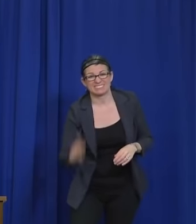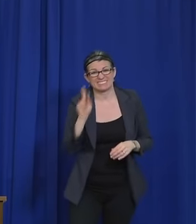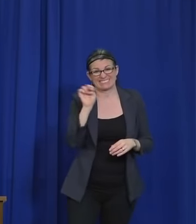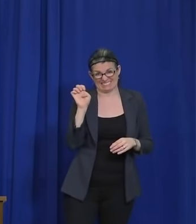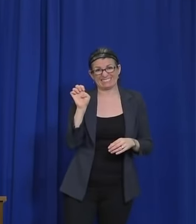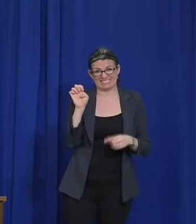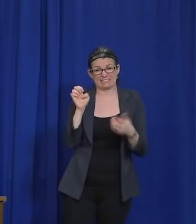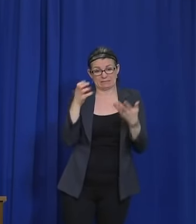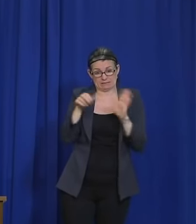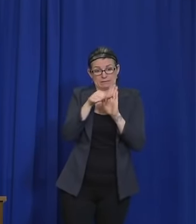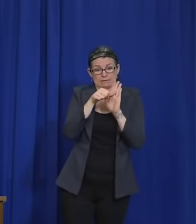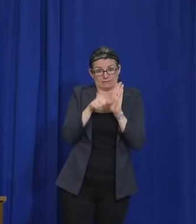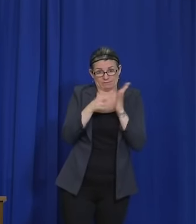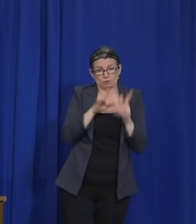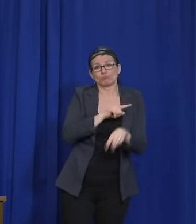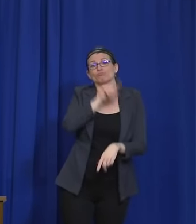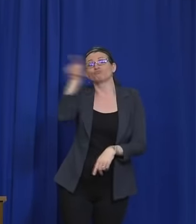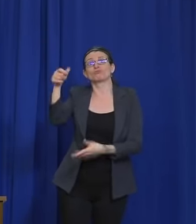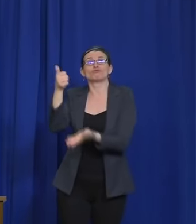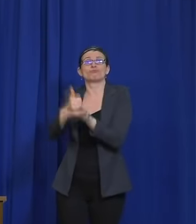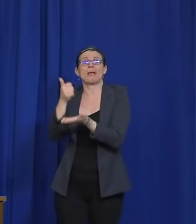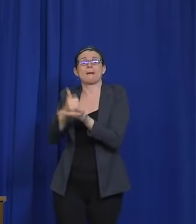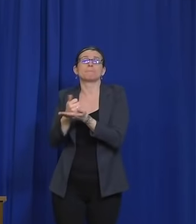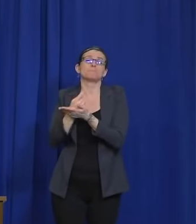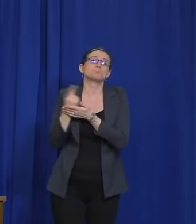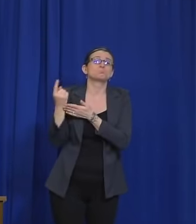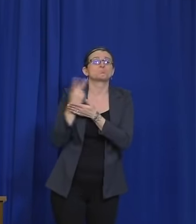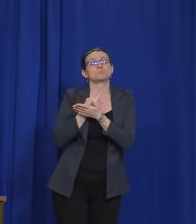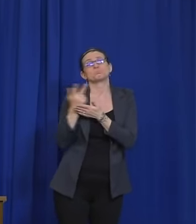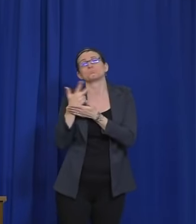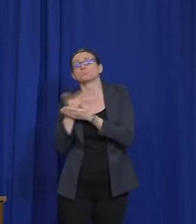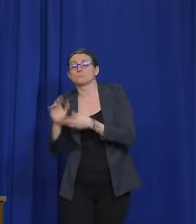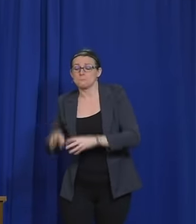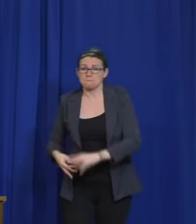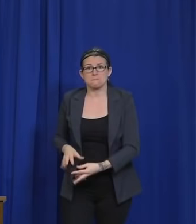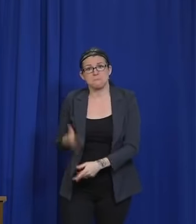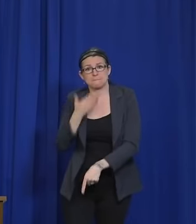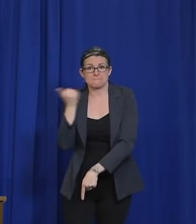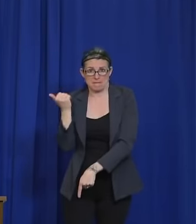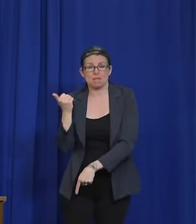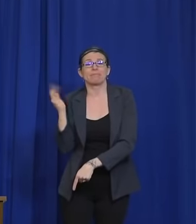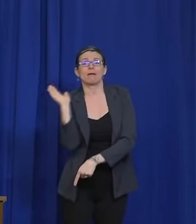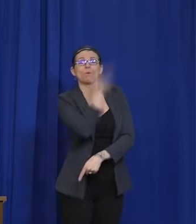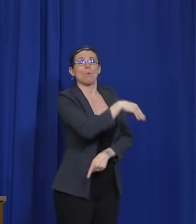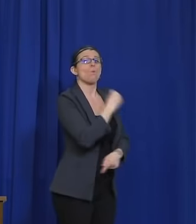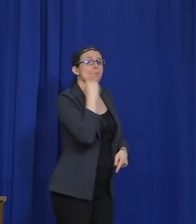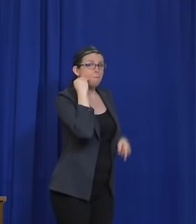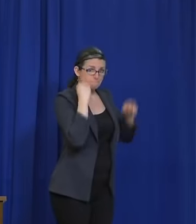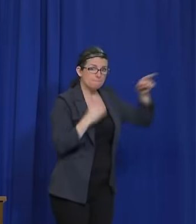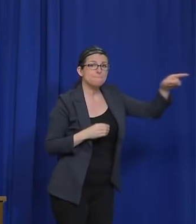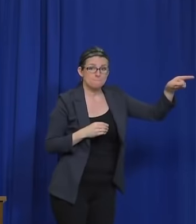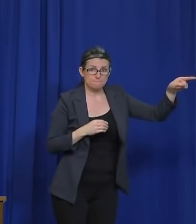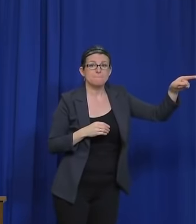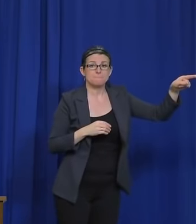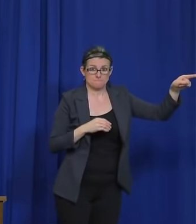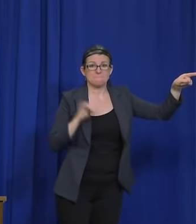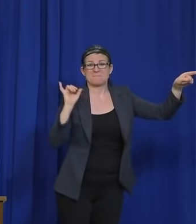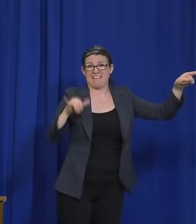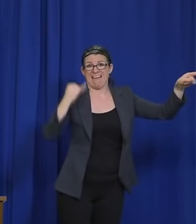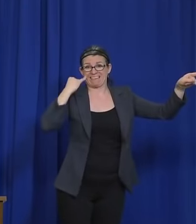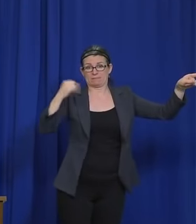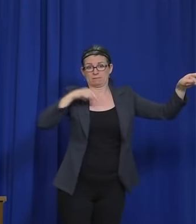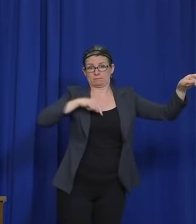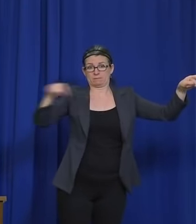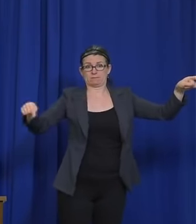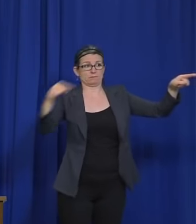facilities, maybe they don't represent the rest of the state. Well, they do, though, age-wise and demographically. They're not out of the picture.